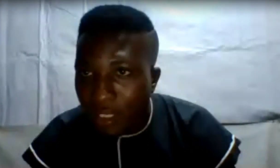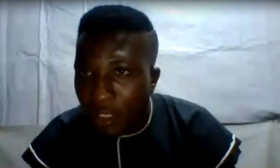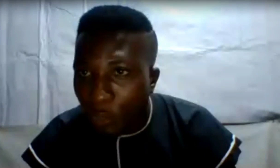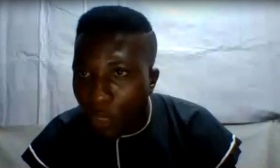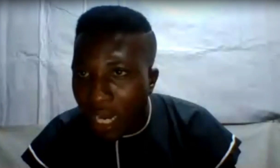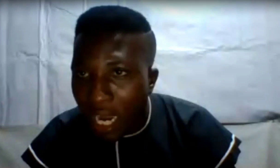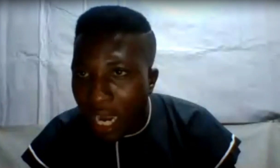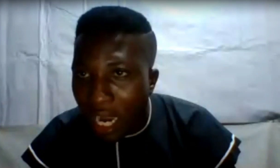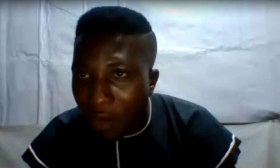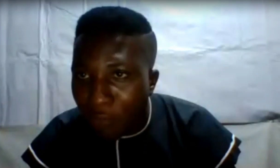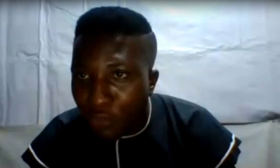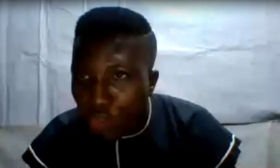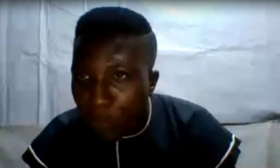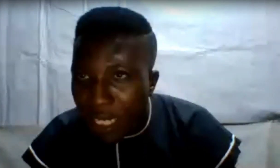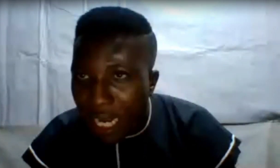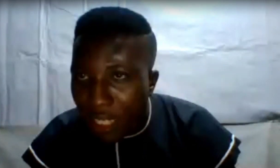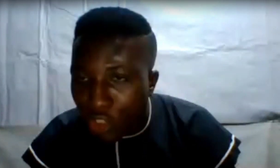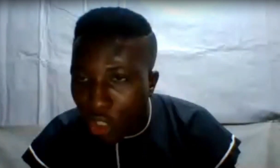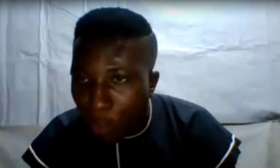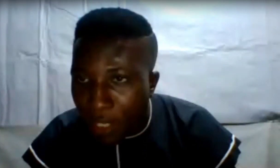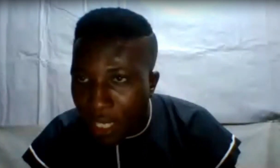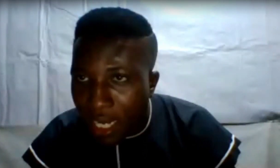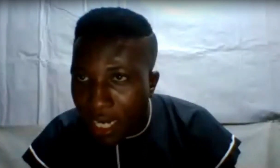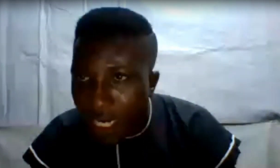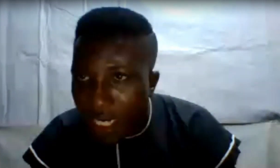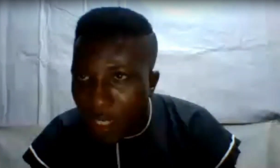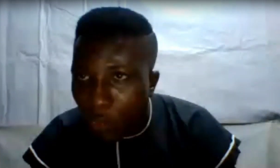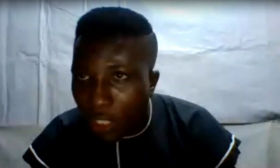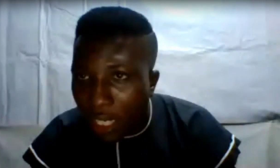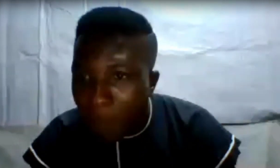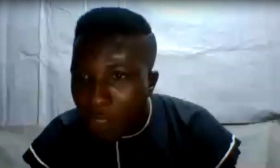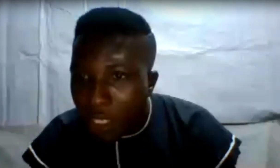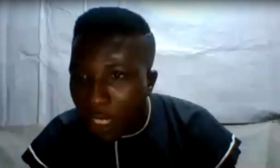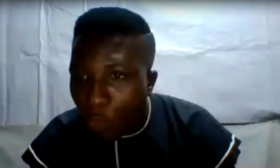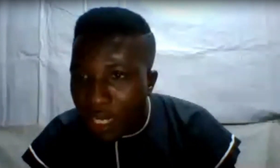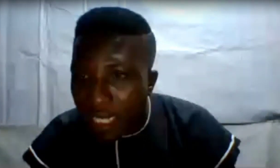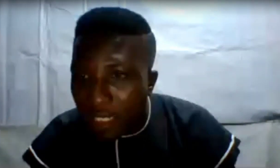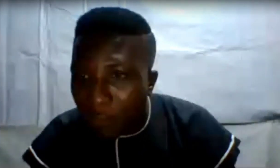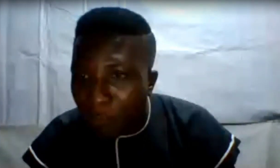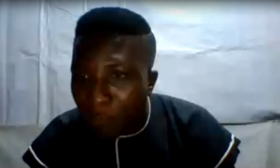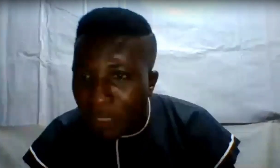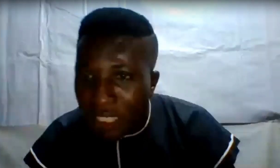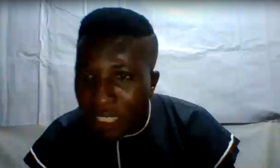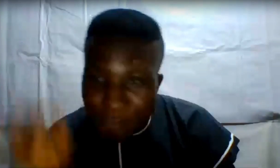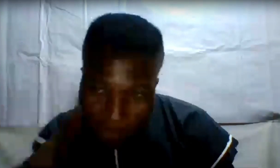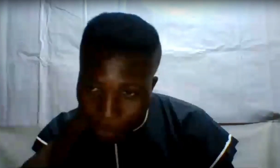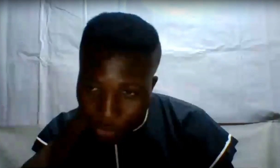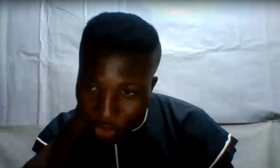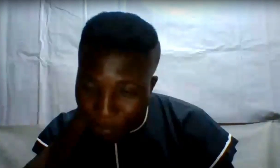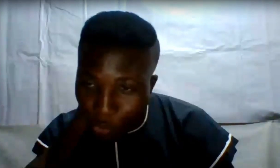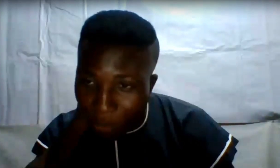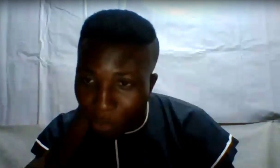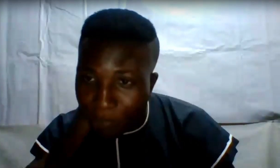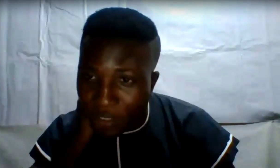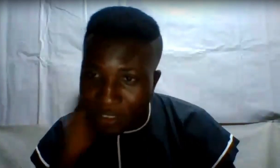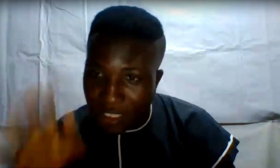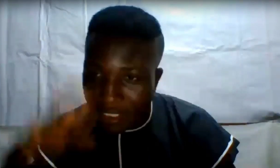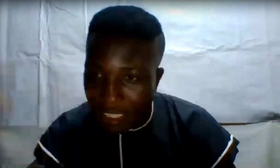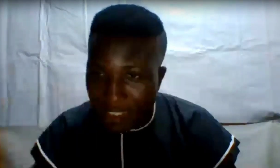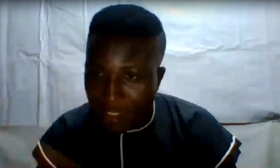hands up here. Okay. Can we please permit me? I will just pick one more person. Then the next I will call